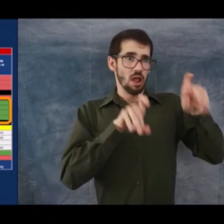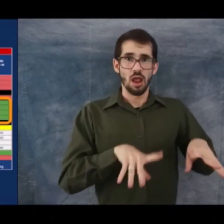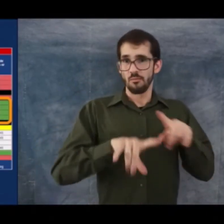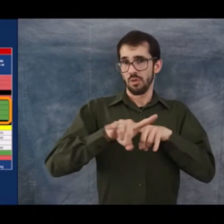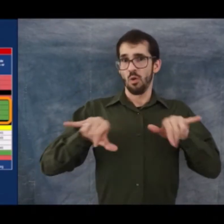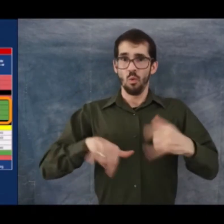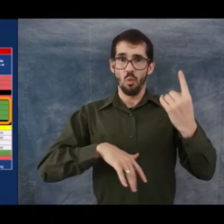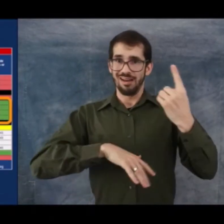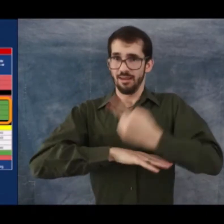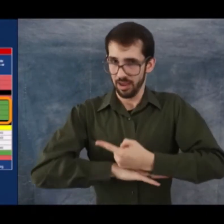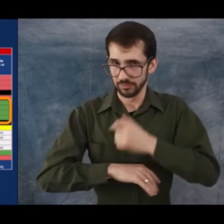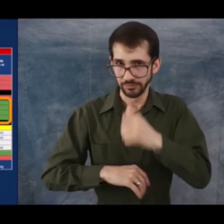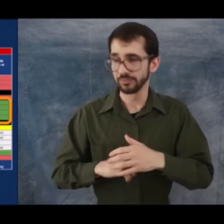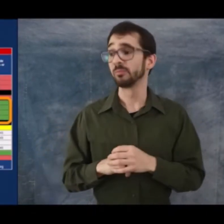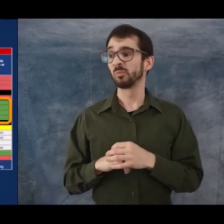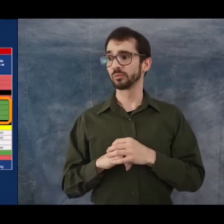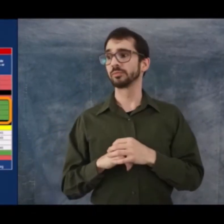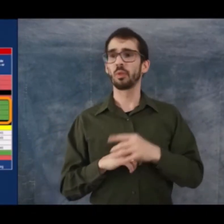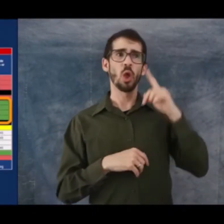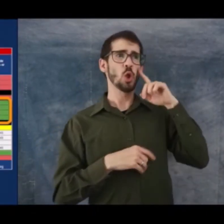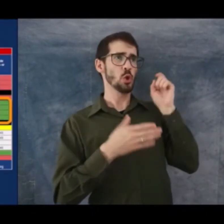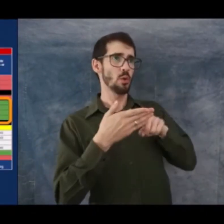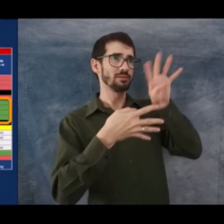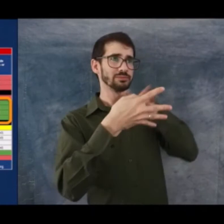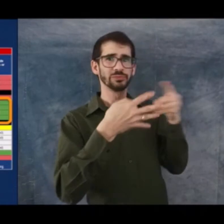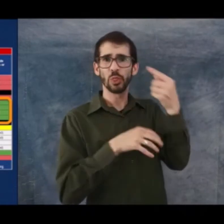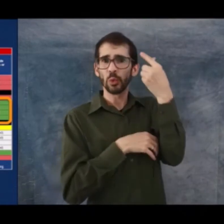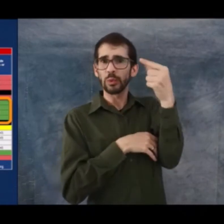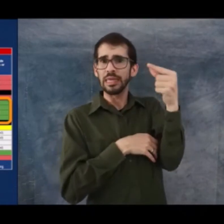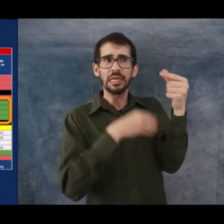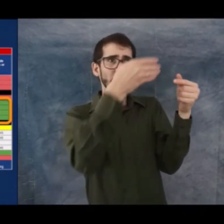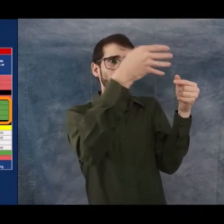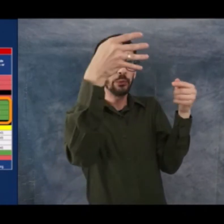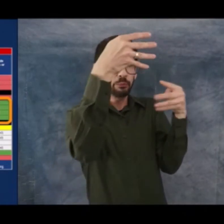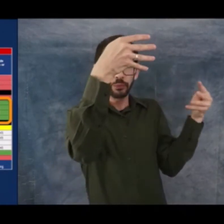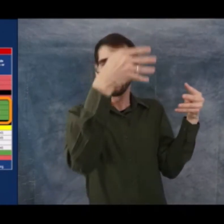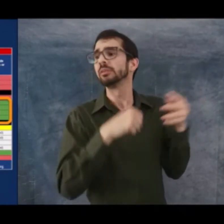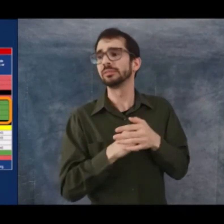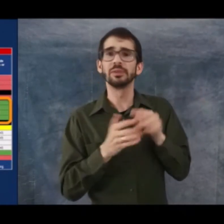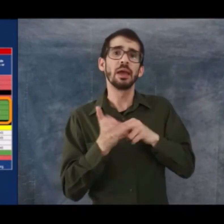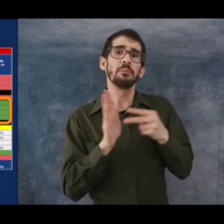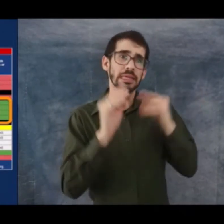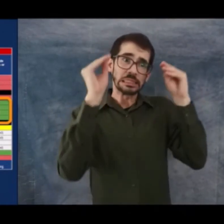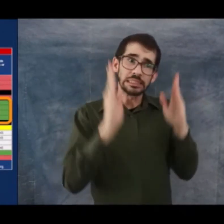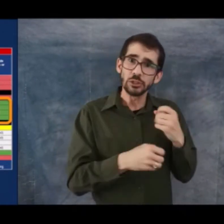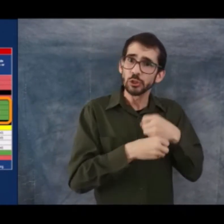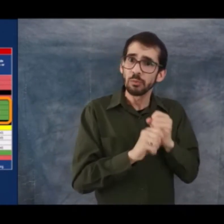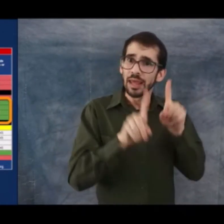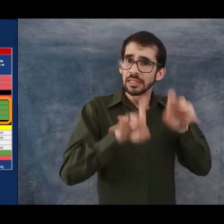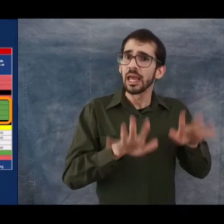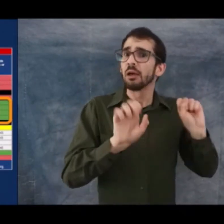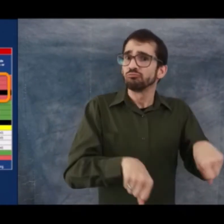The green cells in the schedule indicate when a teacher-made exam may be administered at the discretion of the teacher.